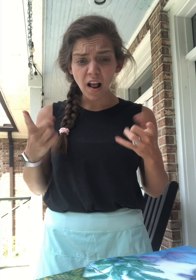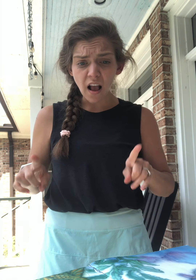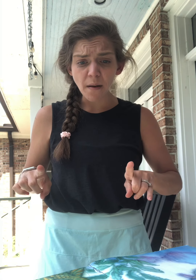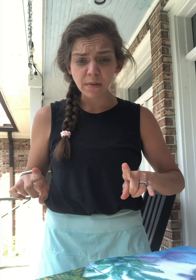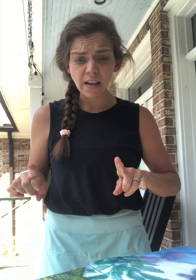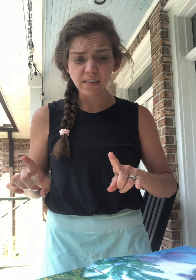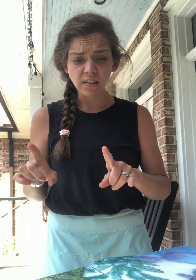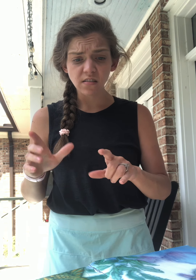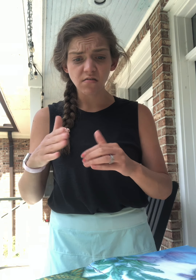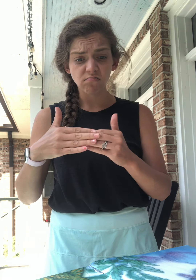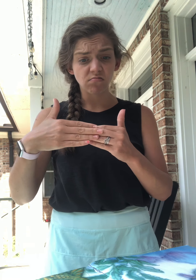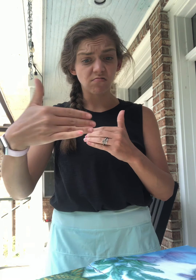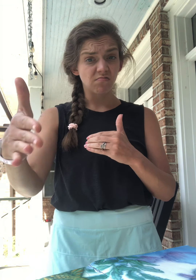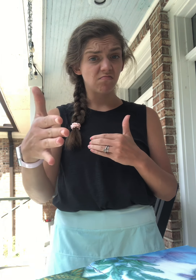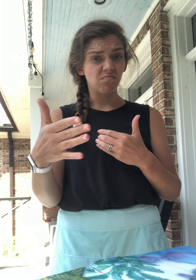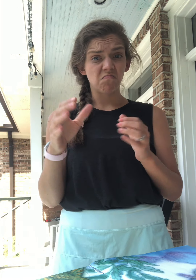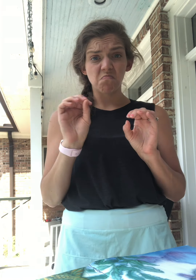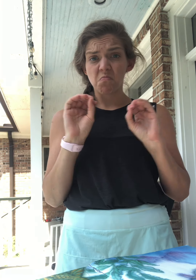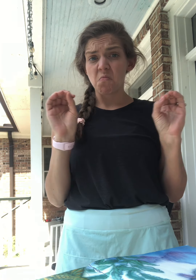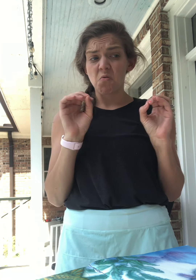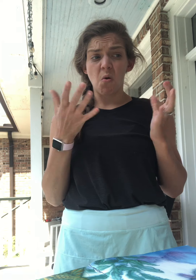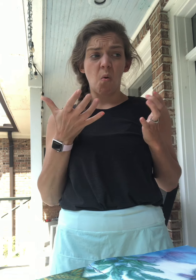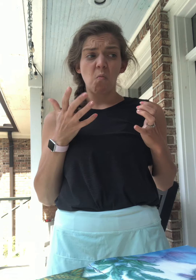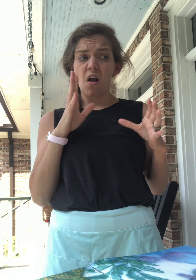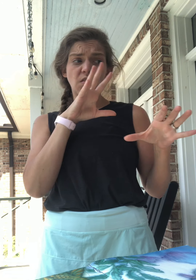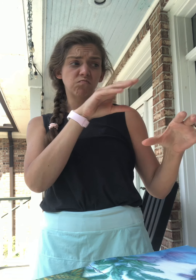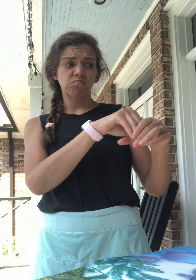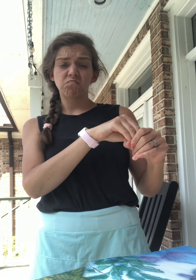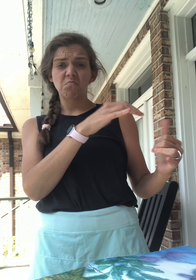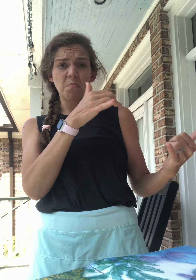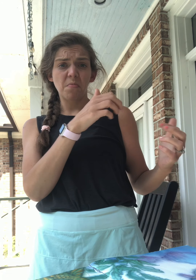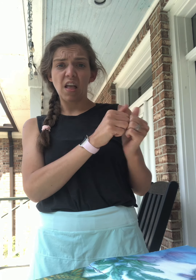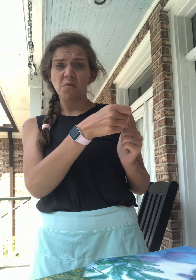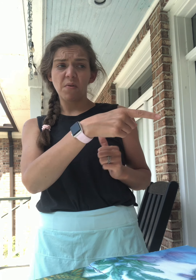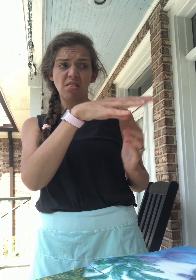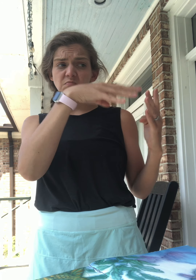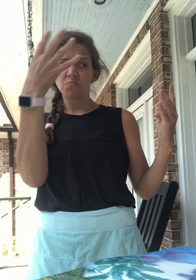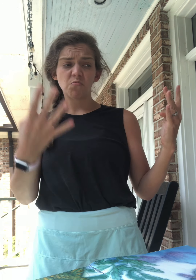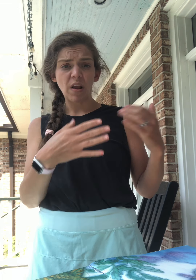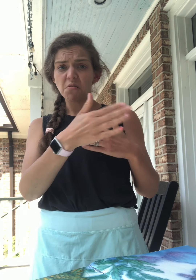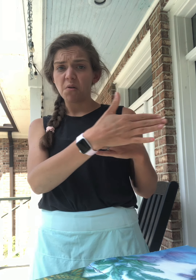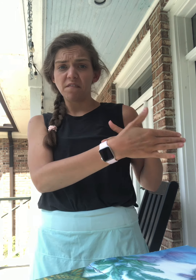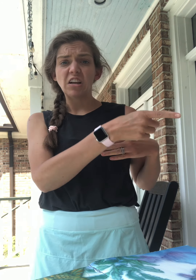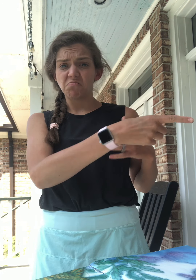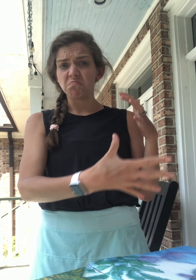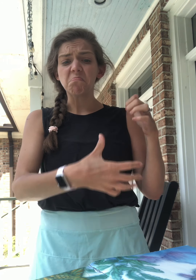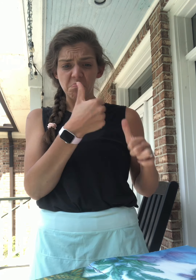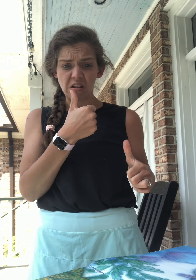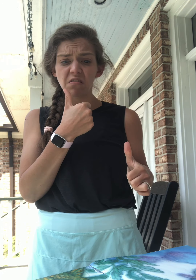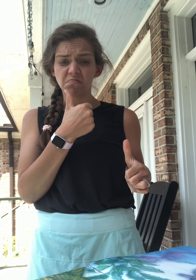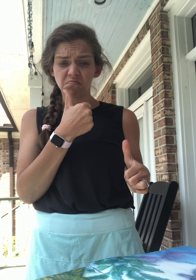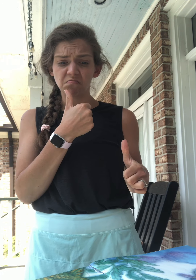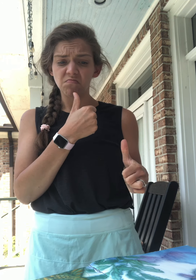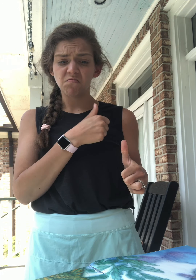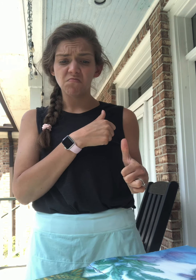From then on, no one would have anything to do with the Rainbow Fish. They turned